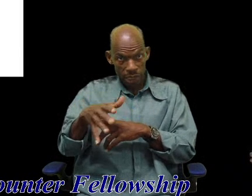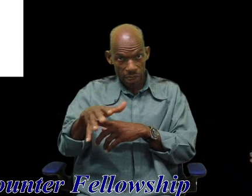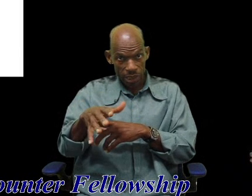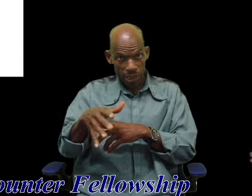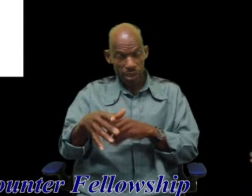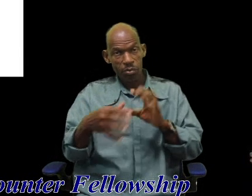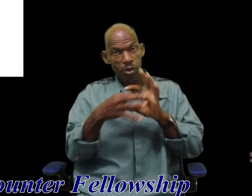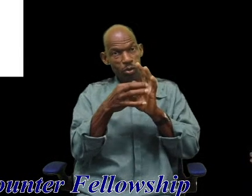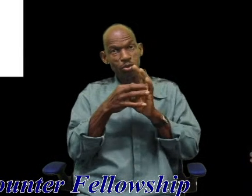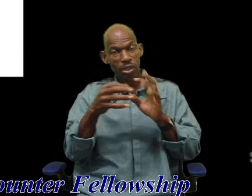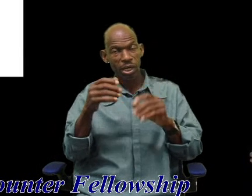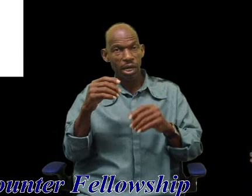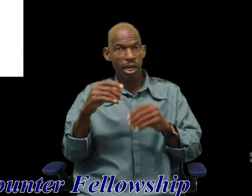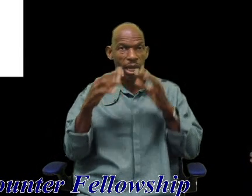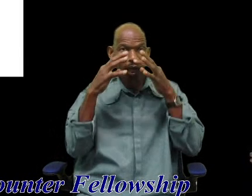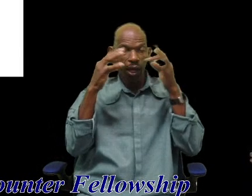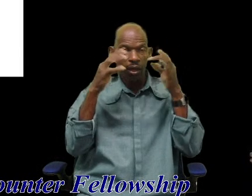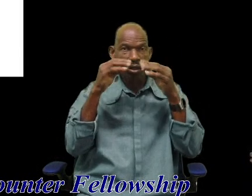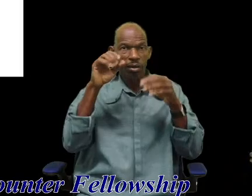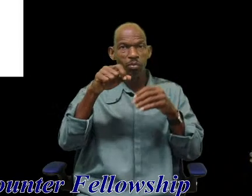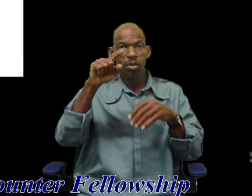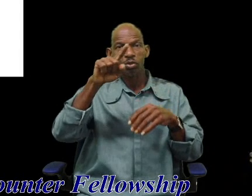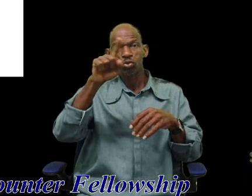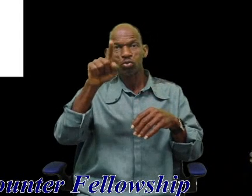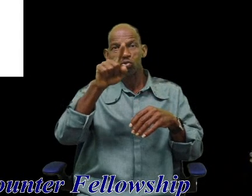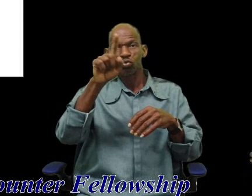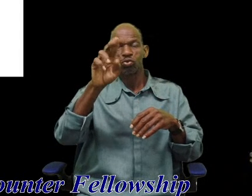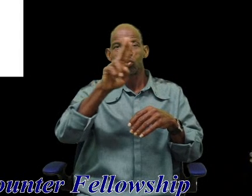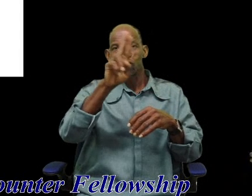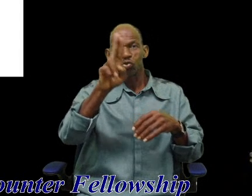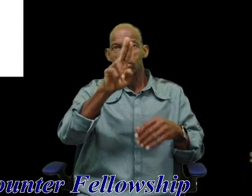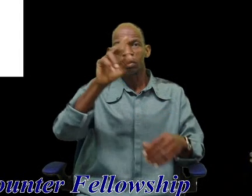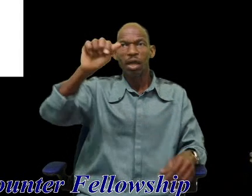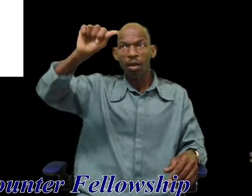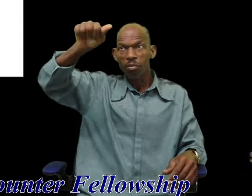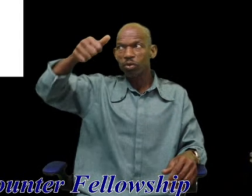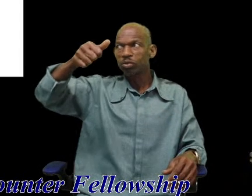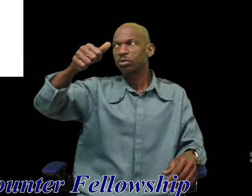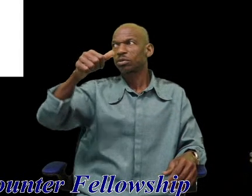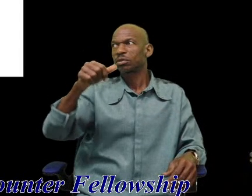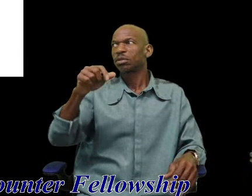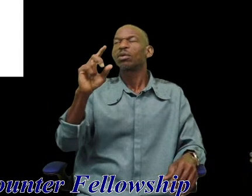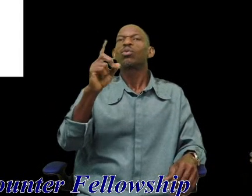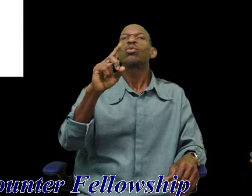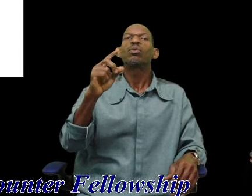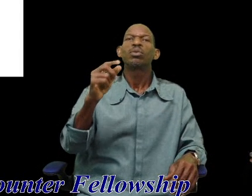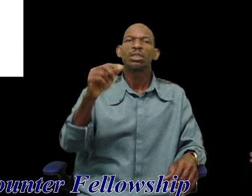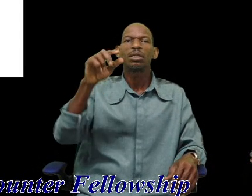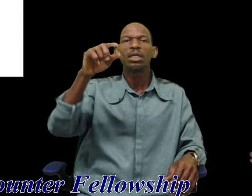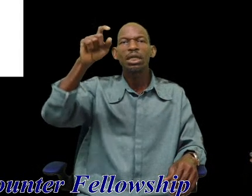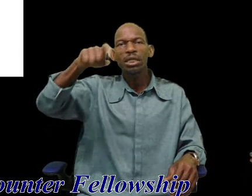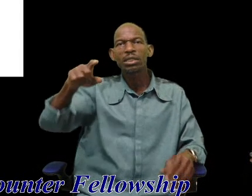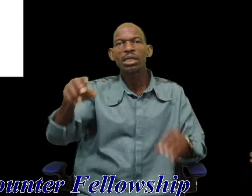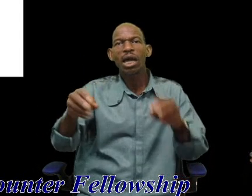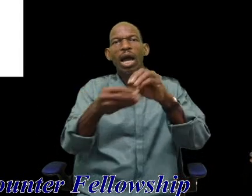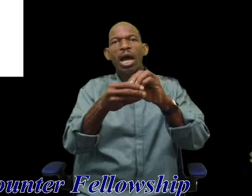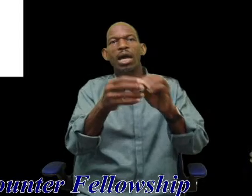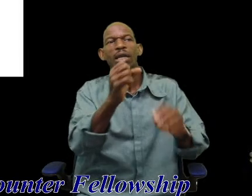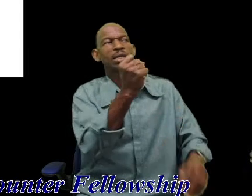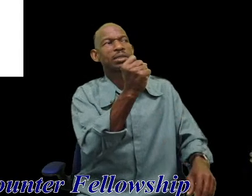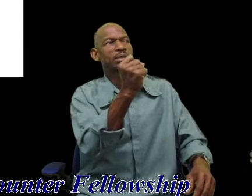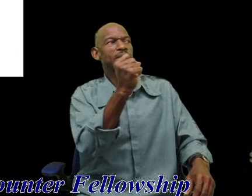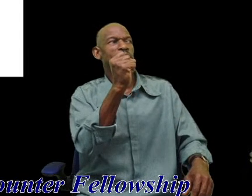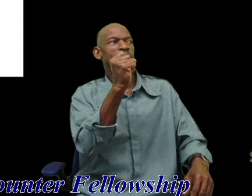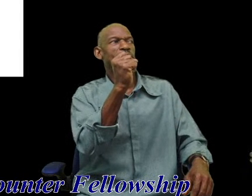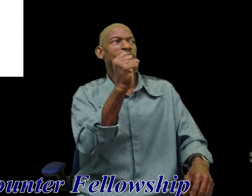apostrophe. And what way it is? But I cannot just put the apostrophe alone. I must put an S. Why am